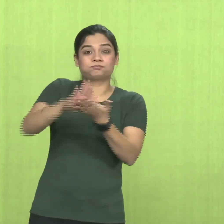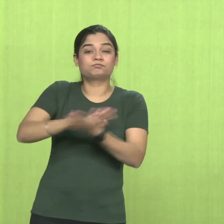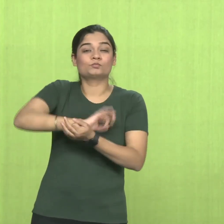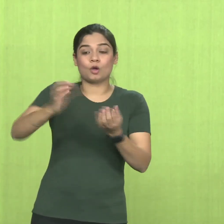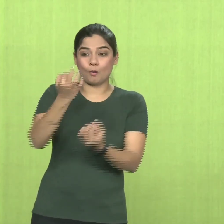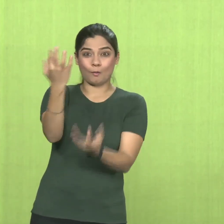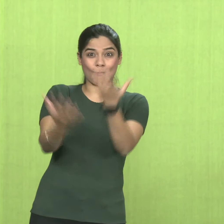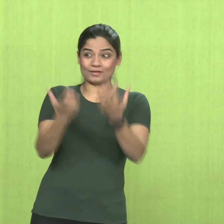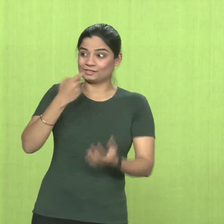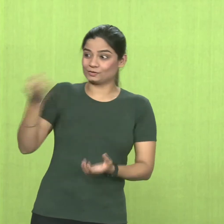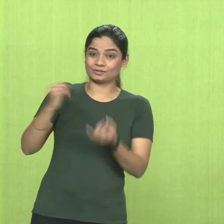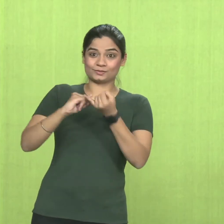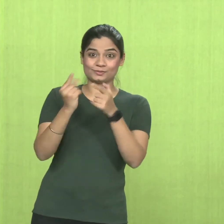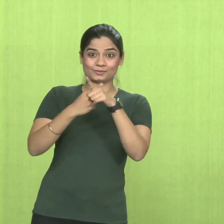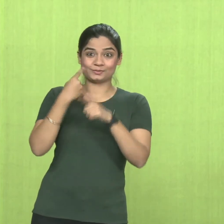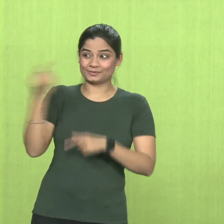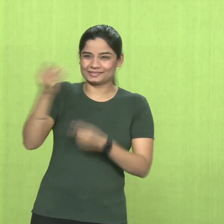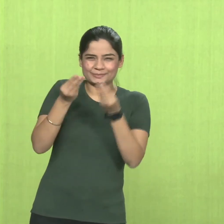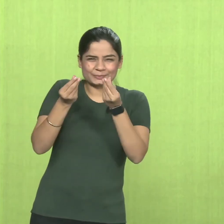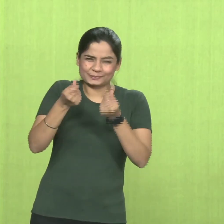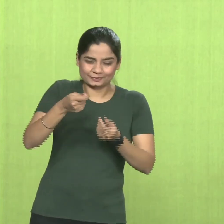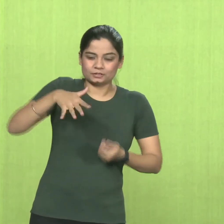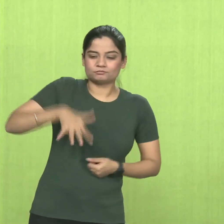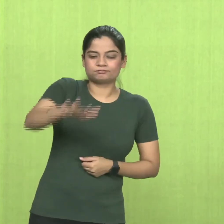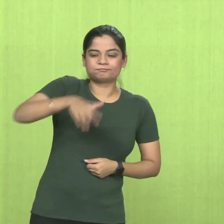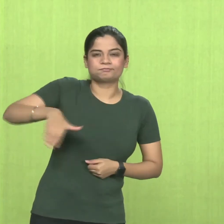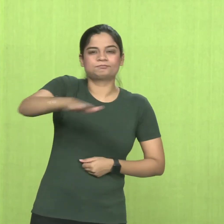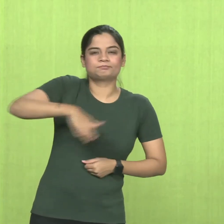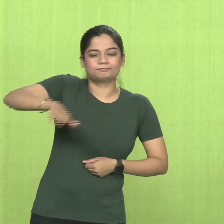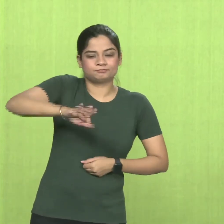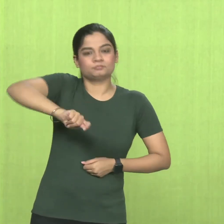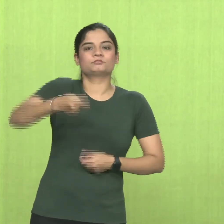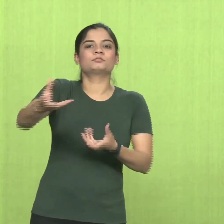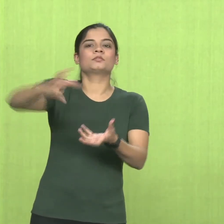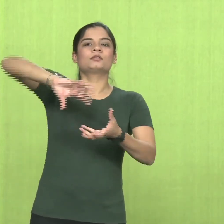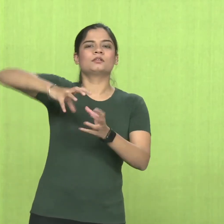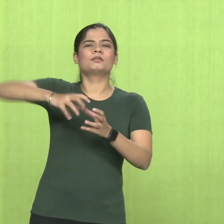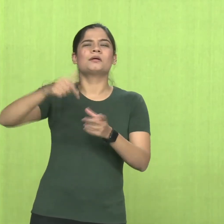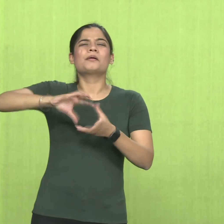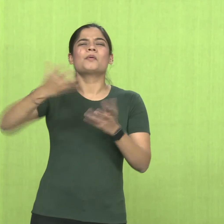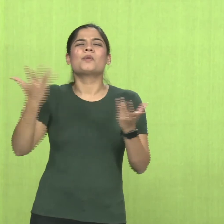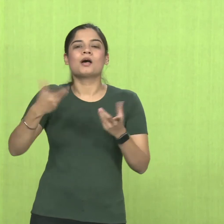pan without adding any oil or water. Just roast it a little and then put it in the airtight container.